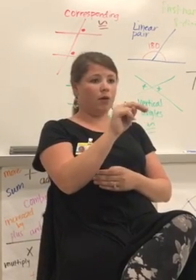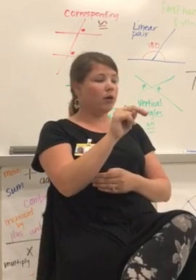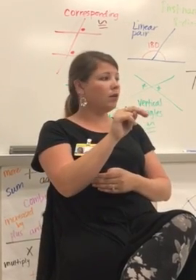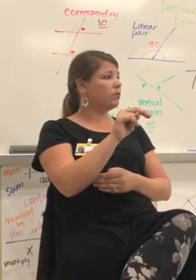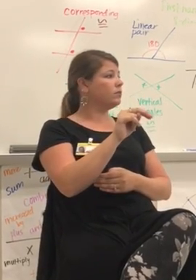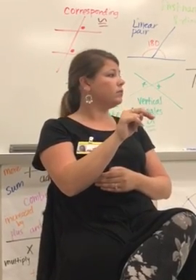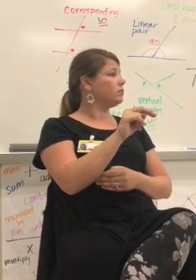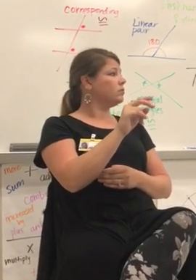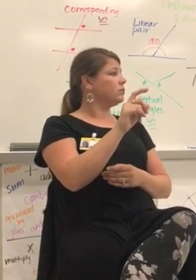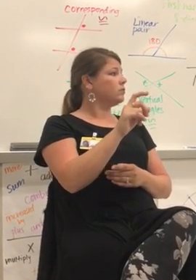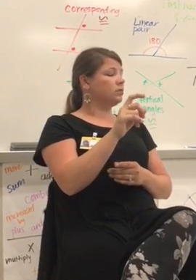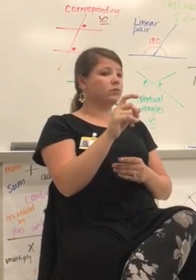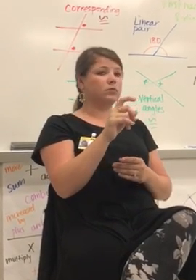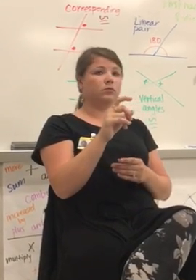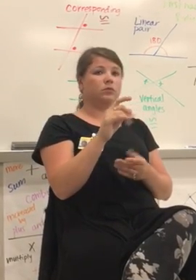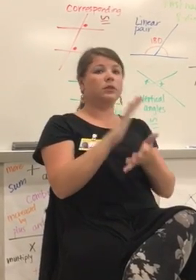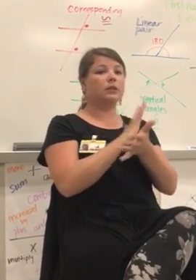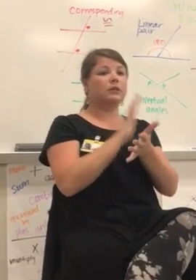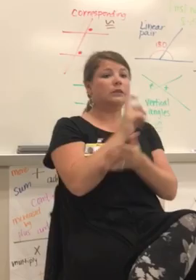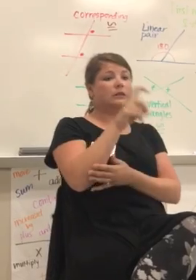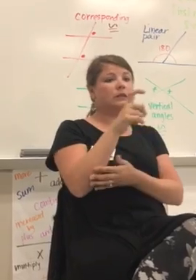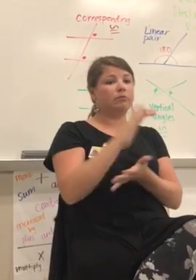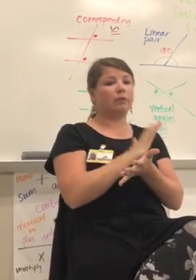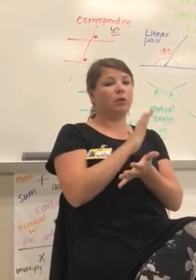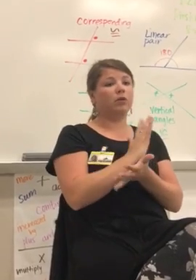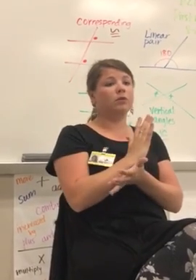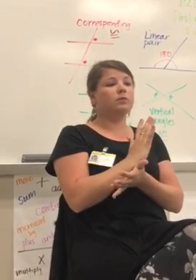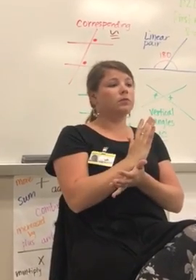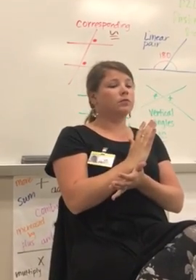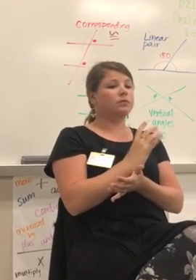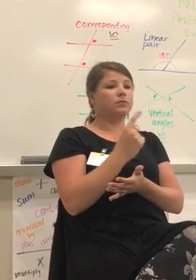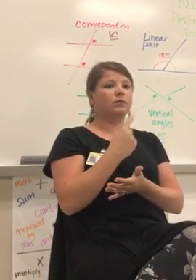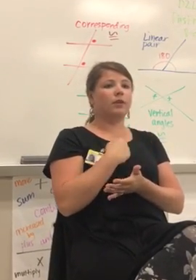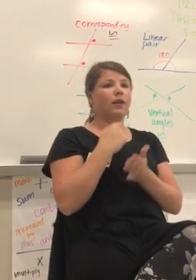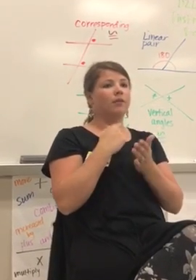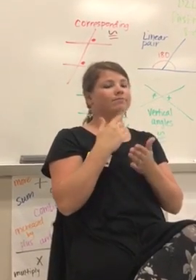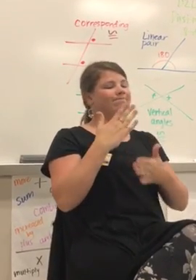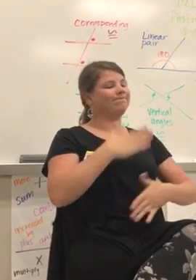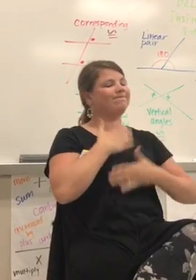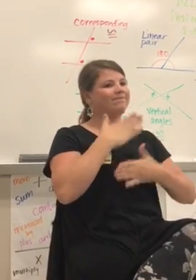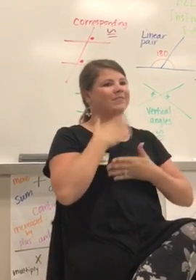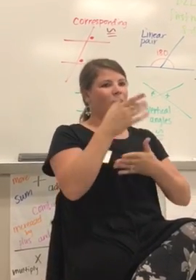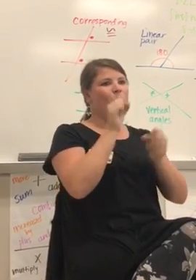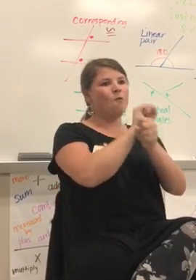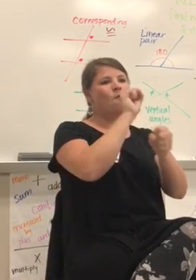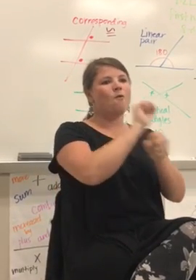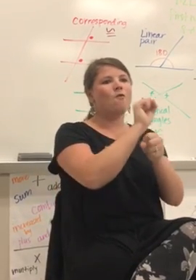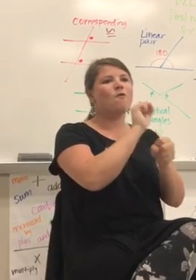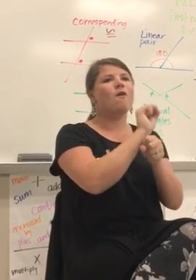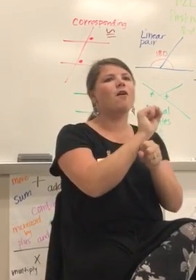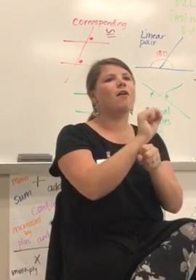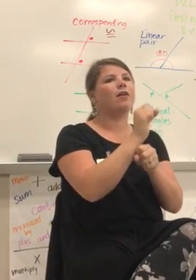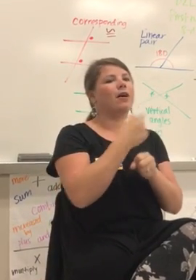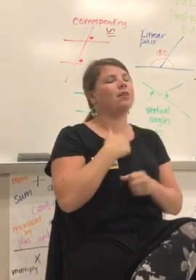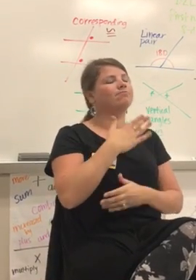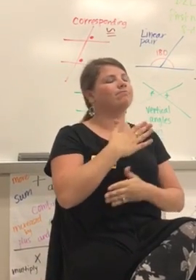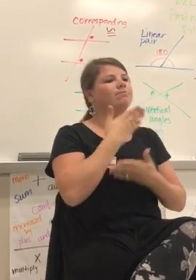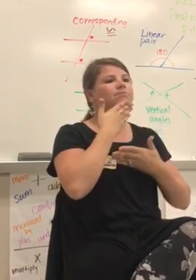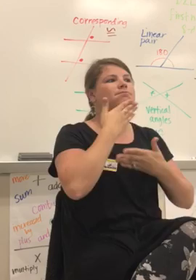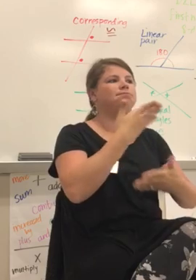out. Trey, get yours out. Yep. Good. I'm glad that y'all worked. I appreciate that. Somebody did. Number 3 was harder.